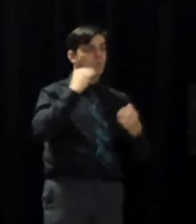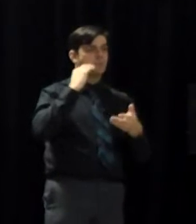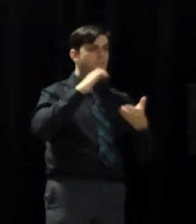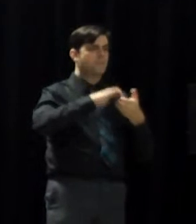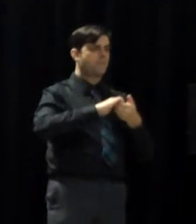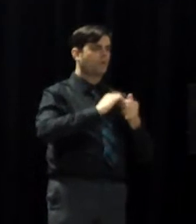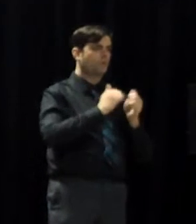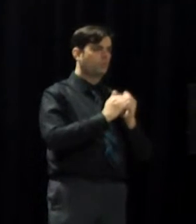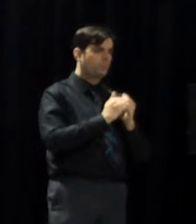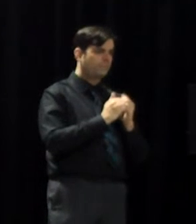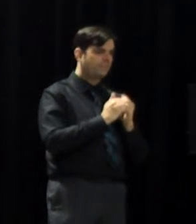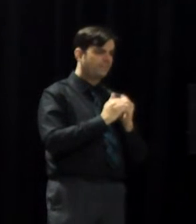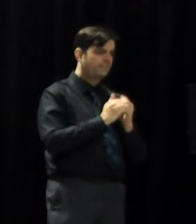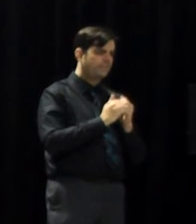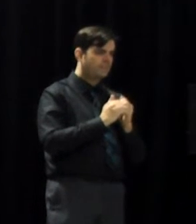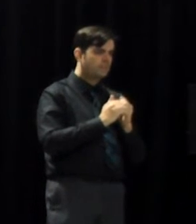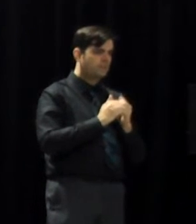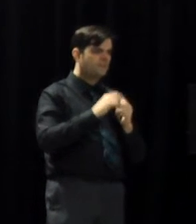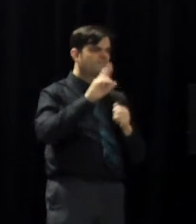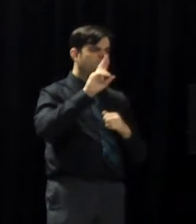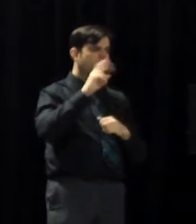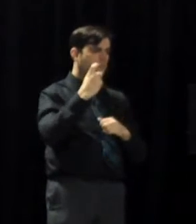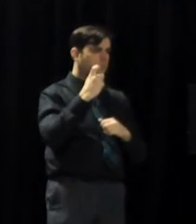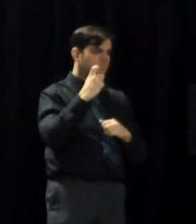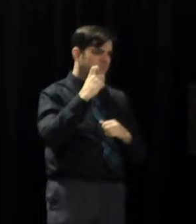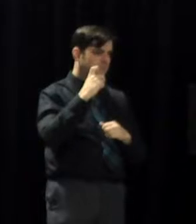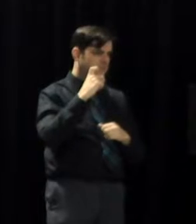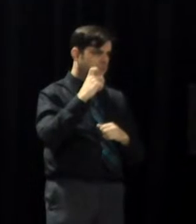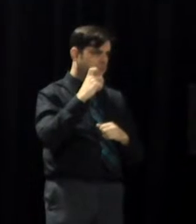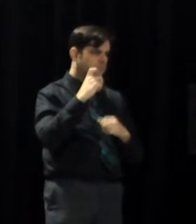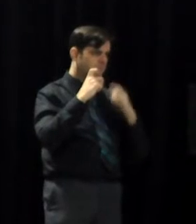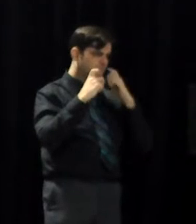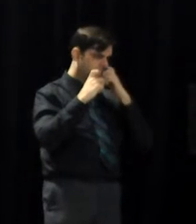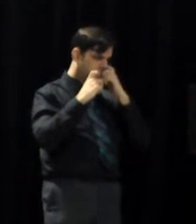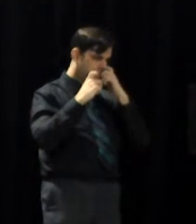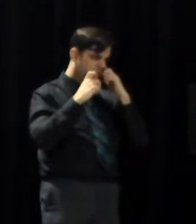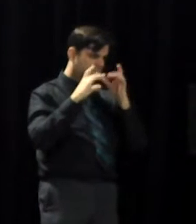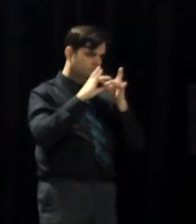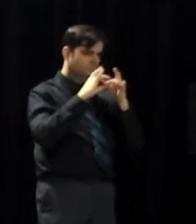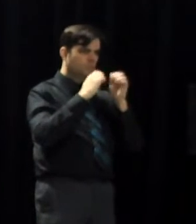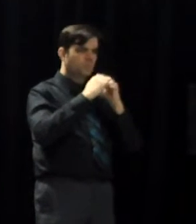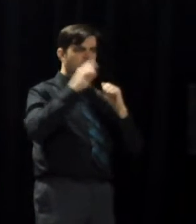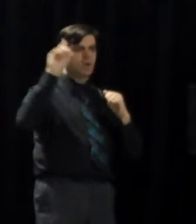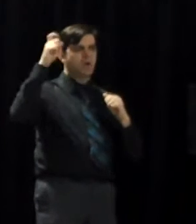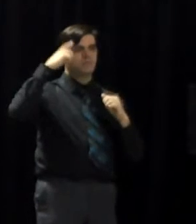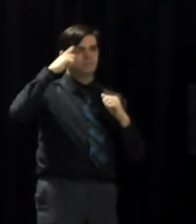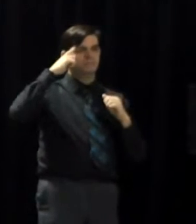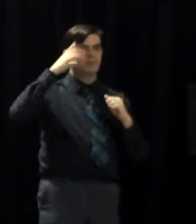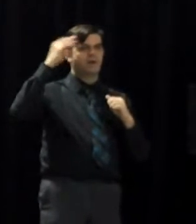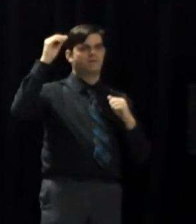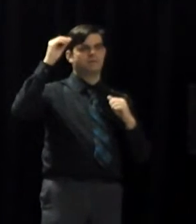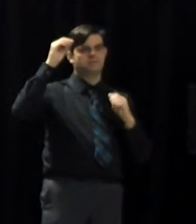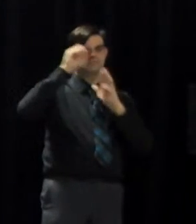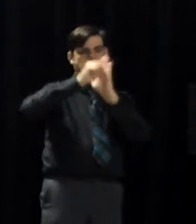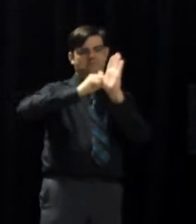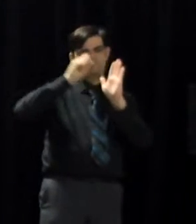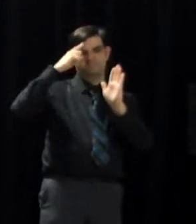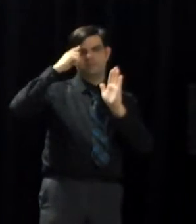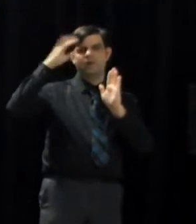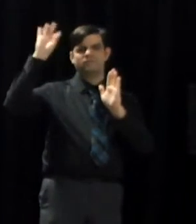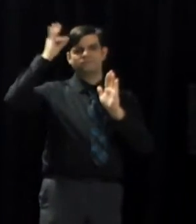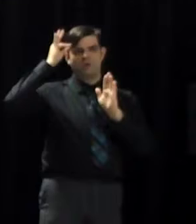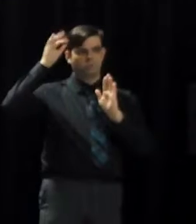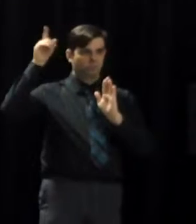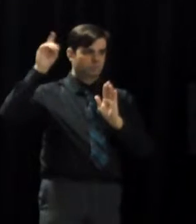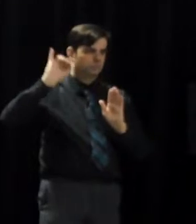then you, essentially my understanding is you'll have pharmacists and or employees of Walgreens